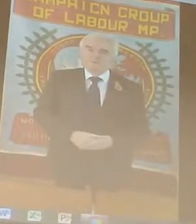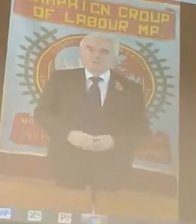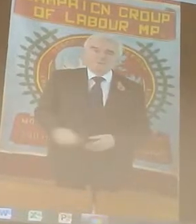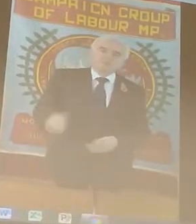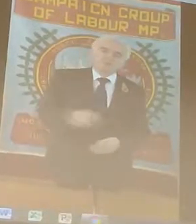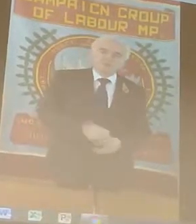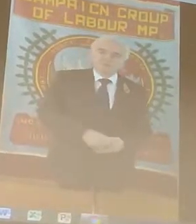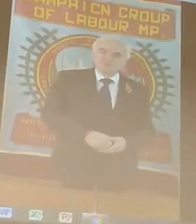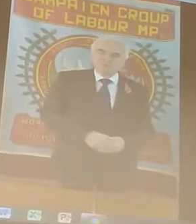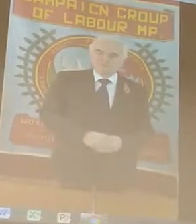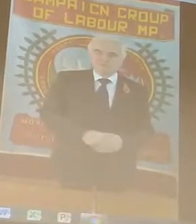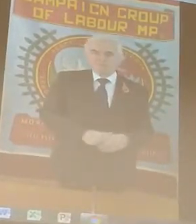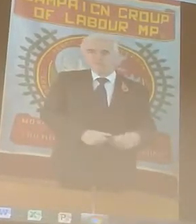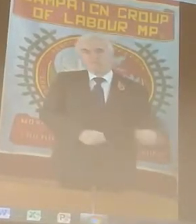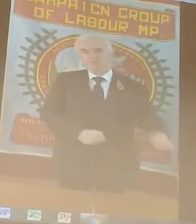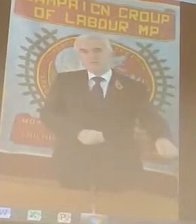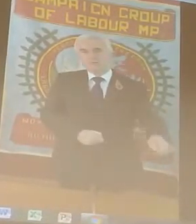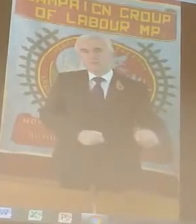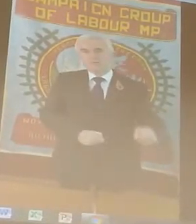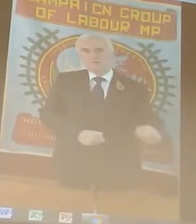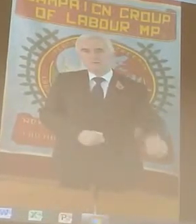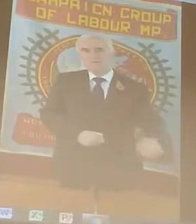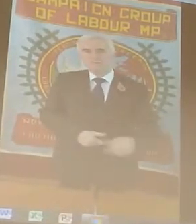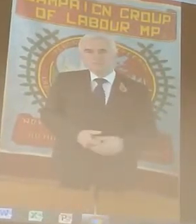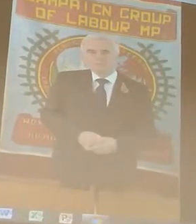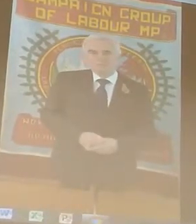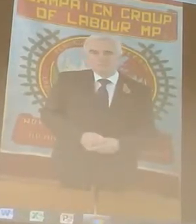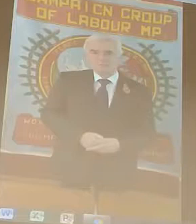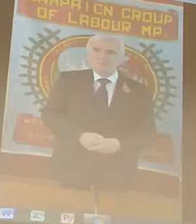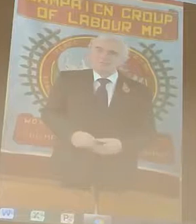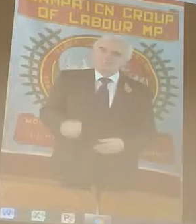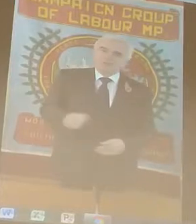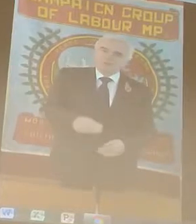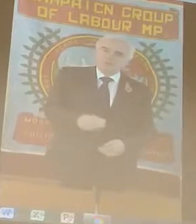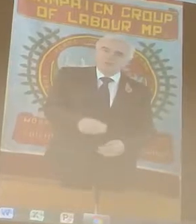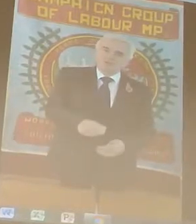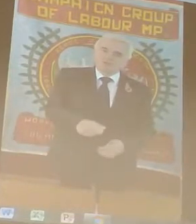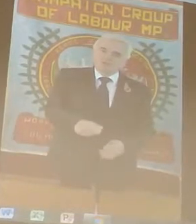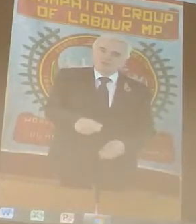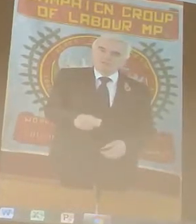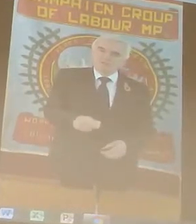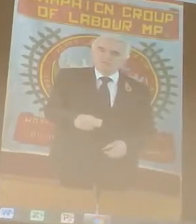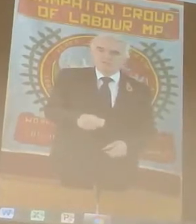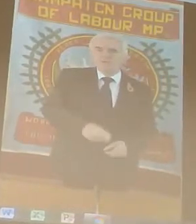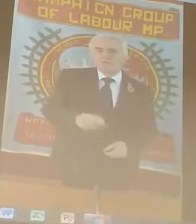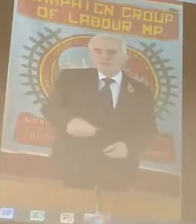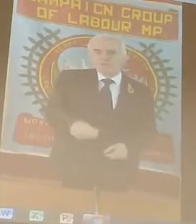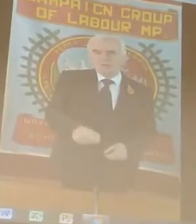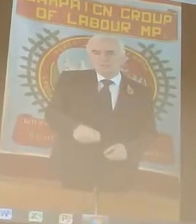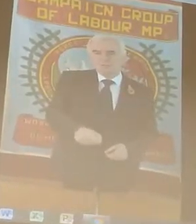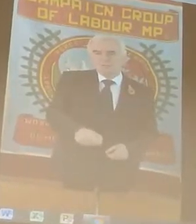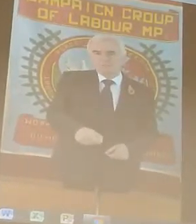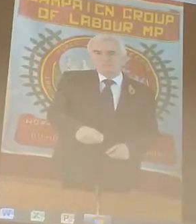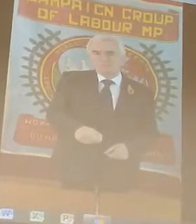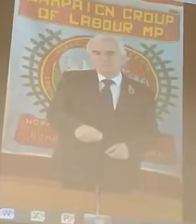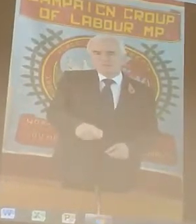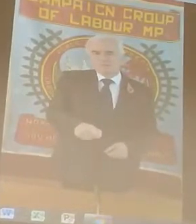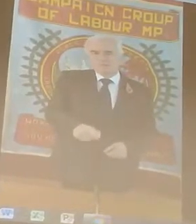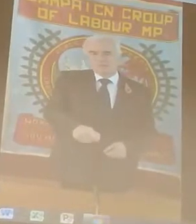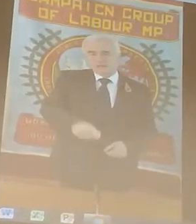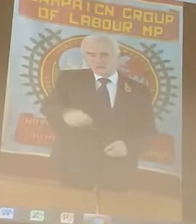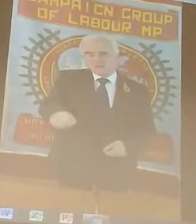going on. All the reports that we do, make sure they're published and publicised. Make sure that the research that we